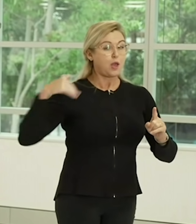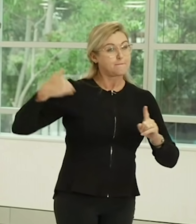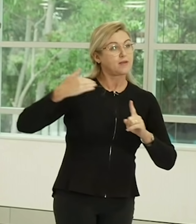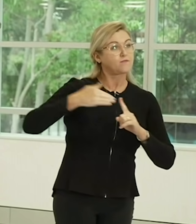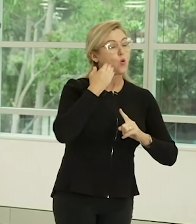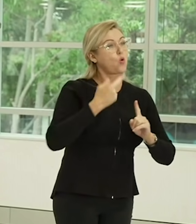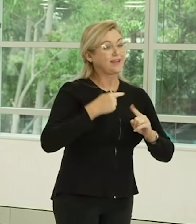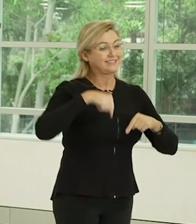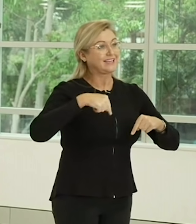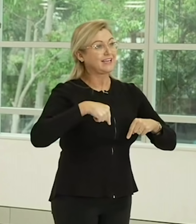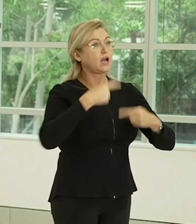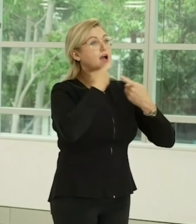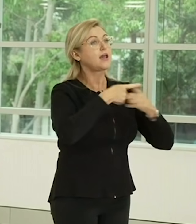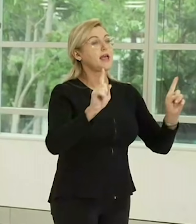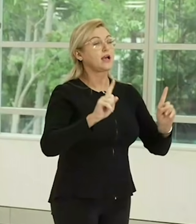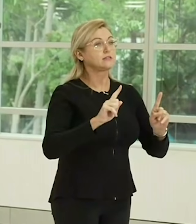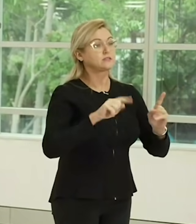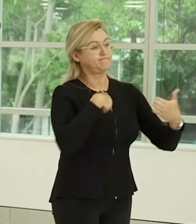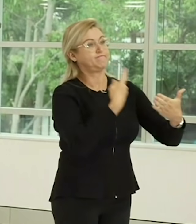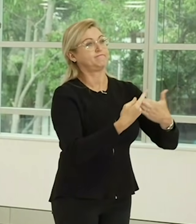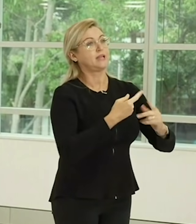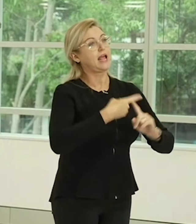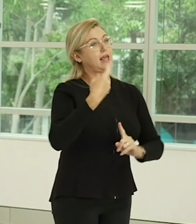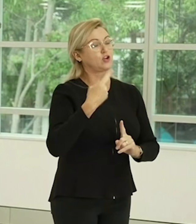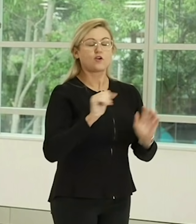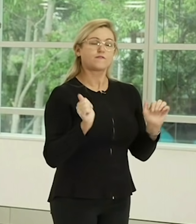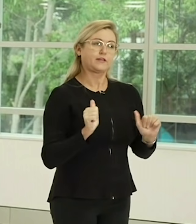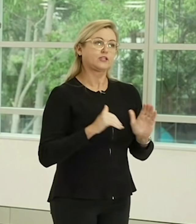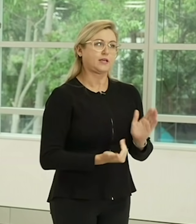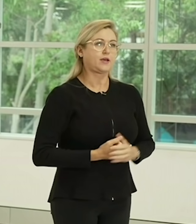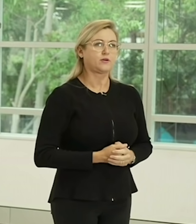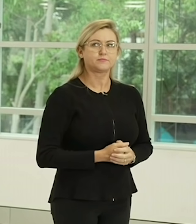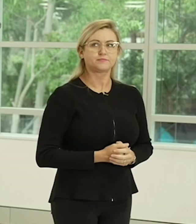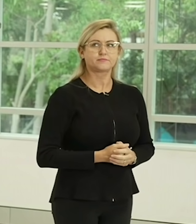conferences. The health numbers will now be provided from next week.